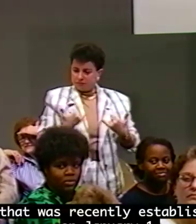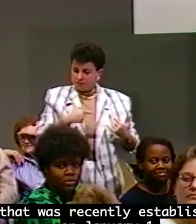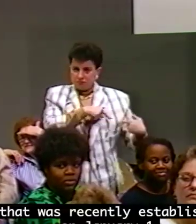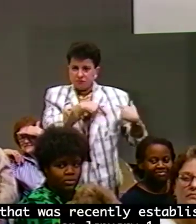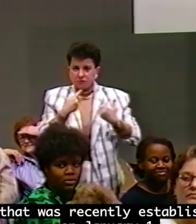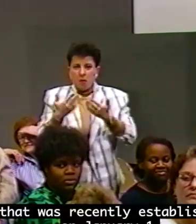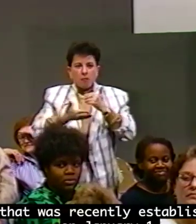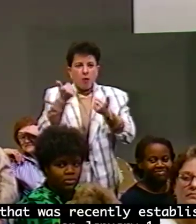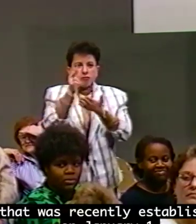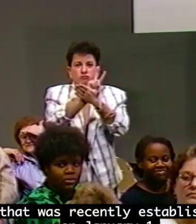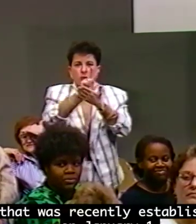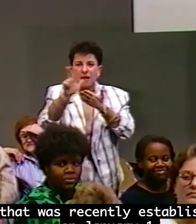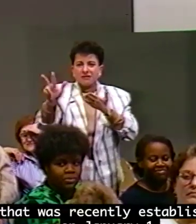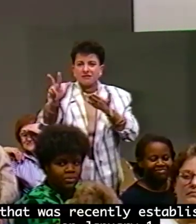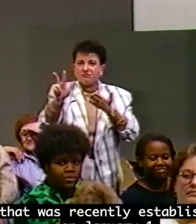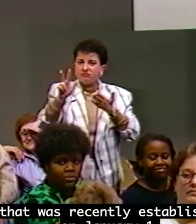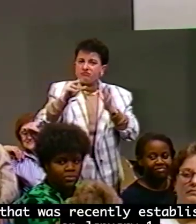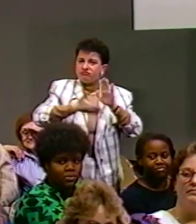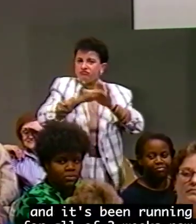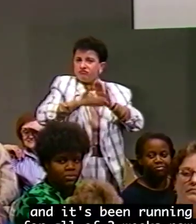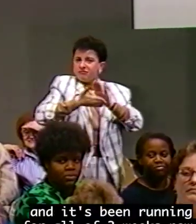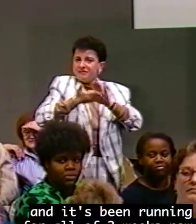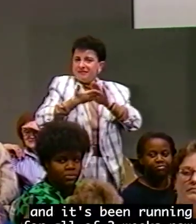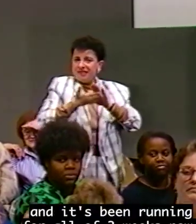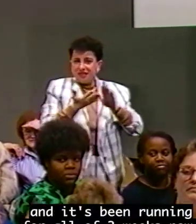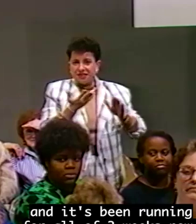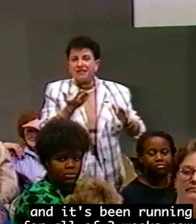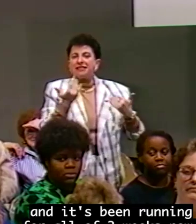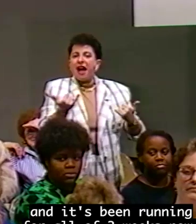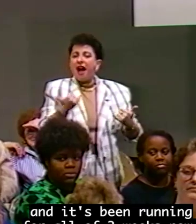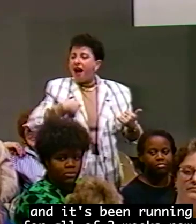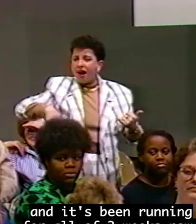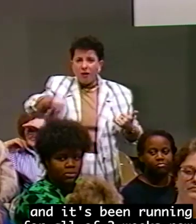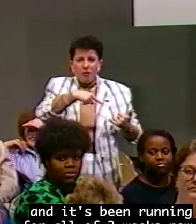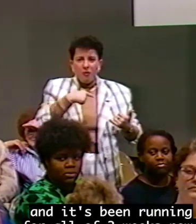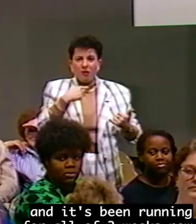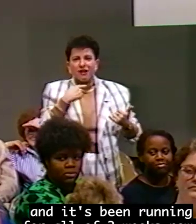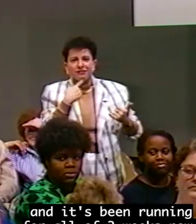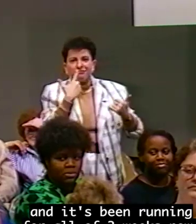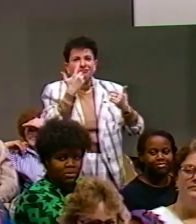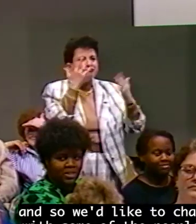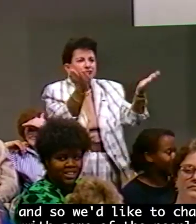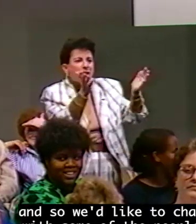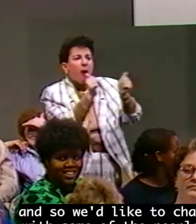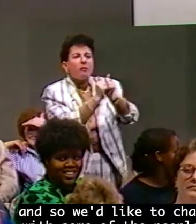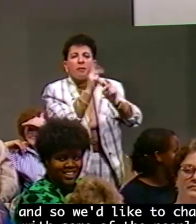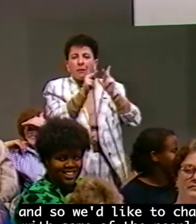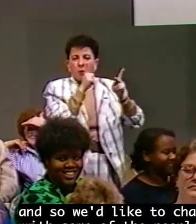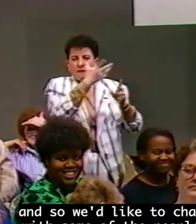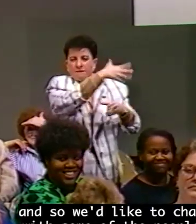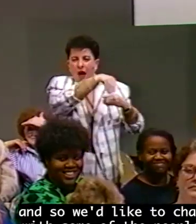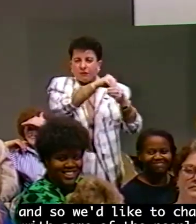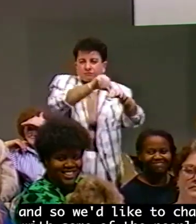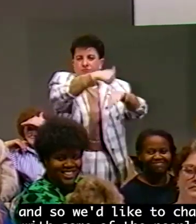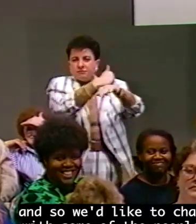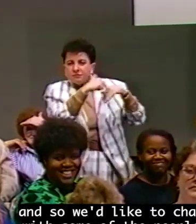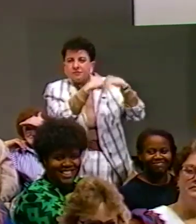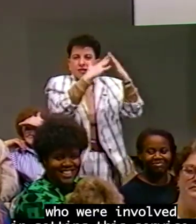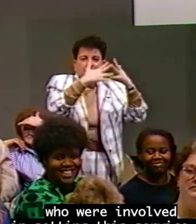that was recently established on January 1st, and it's been running for all of 3 weeks now. And so we'd like to chat with some of the people